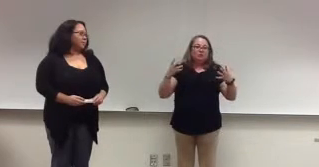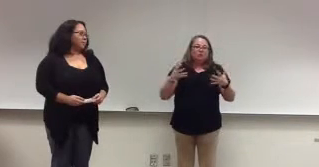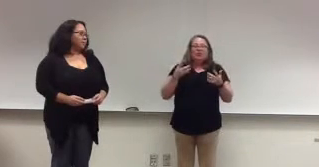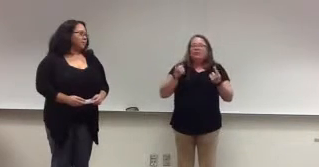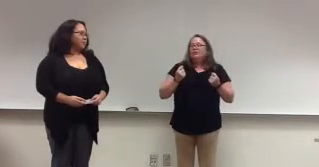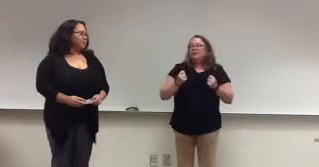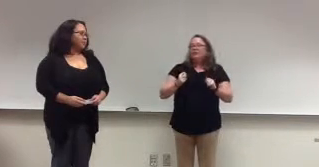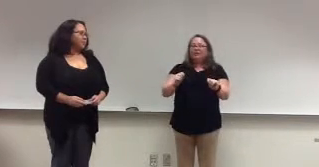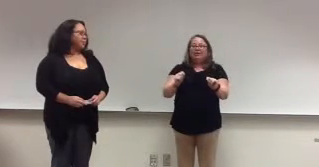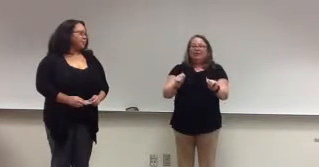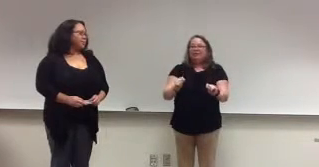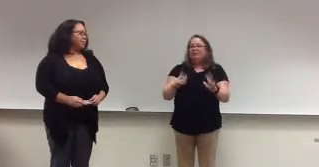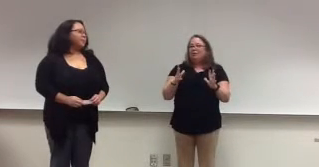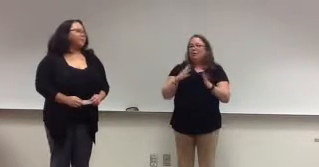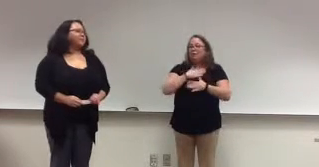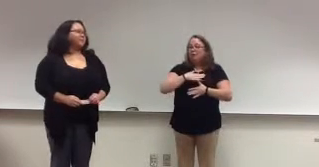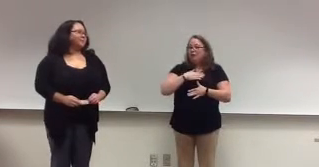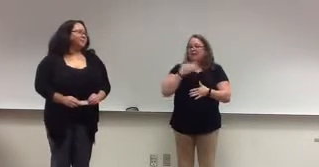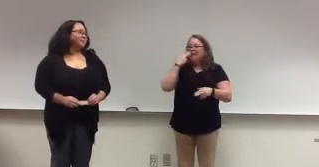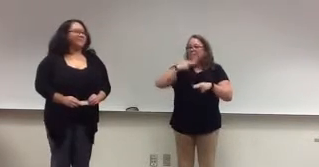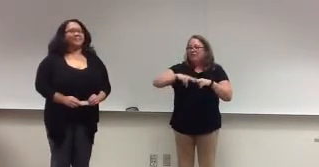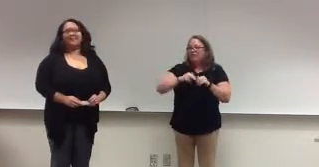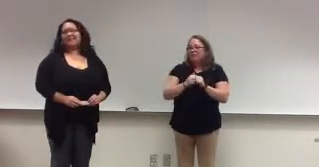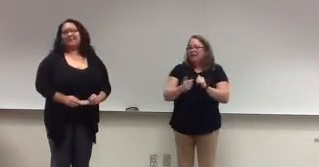much that you just tried. So enjoy it, have fun with it,